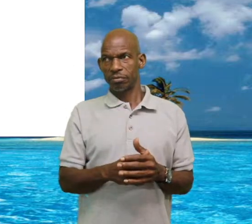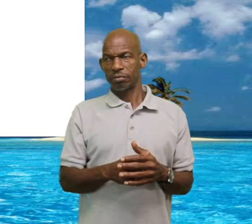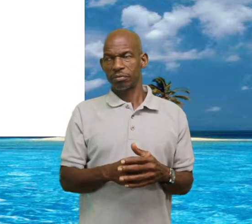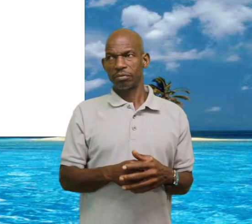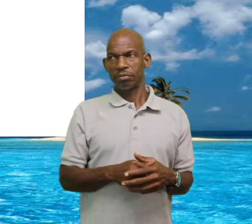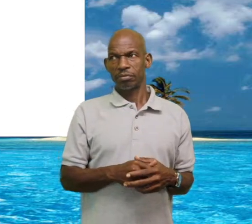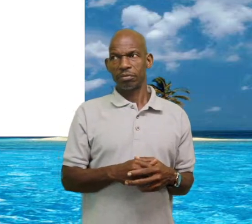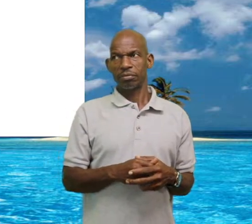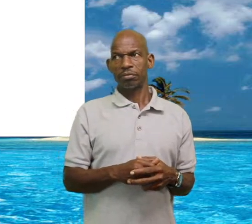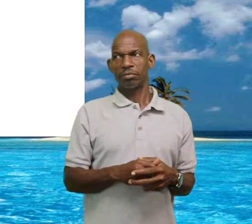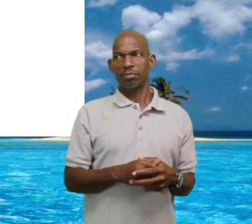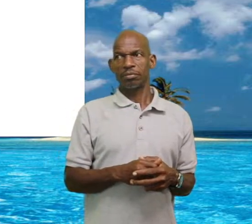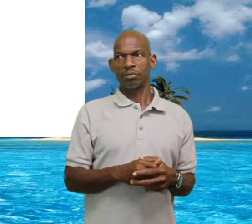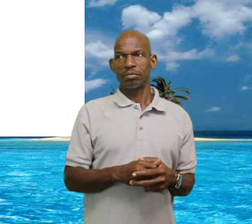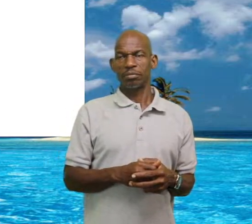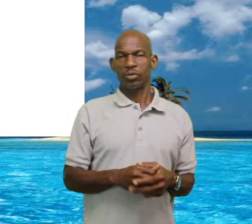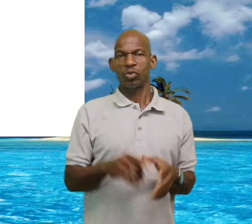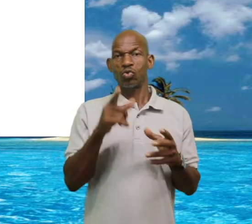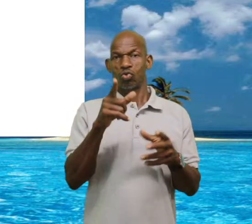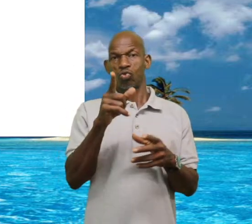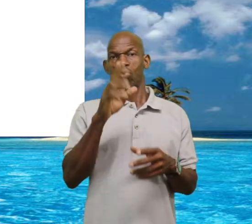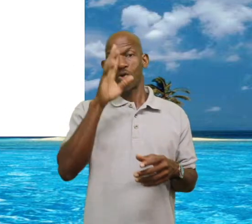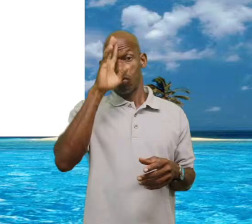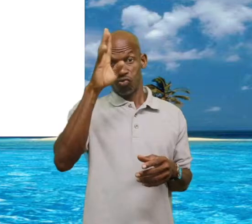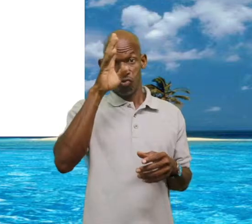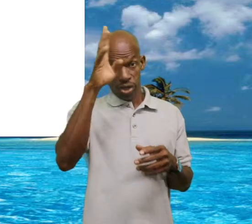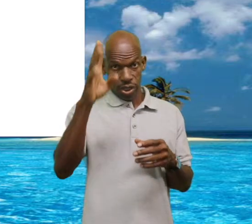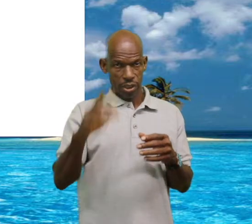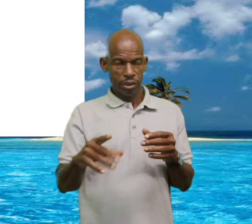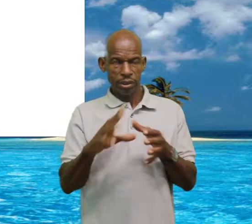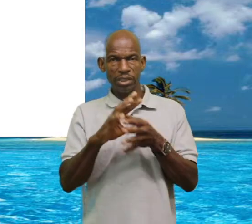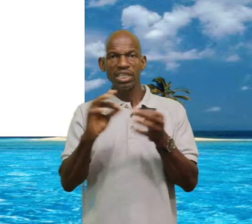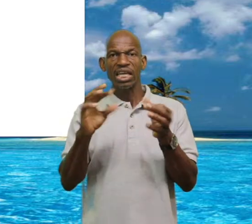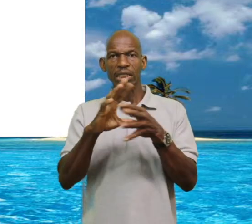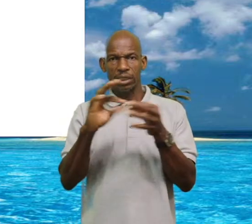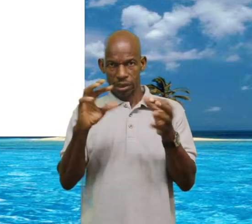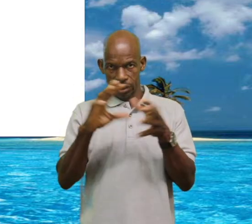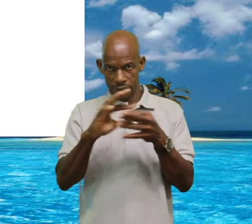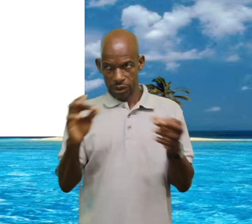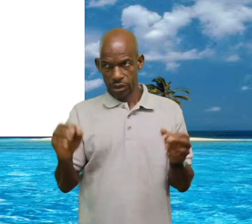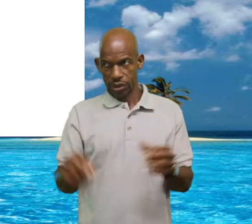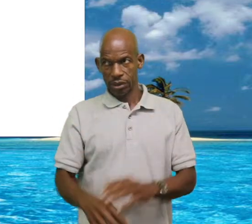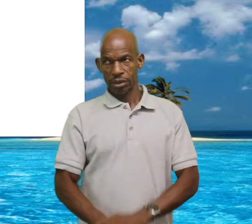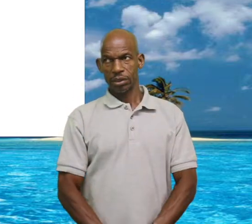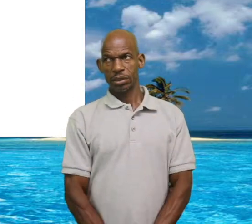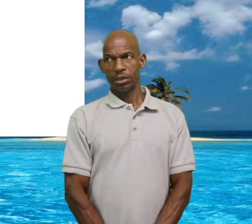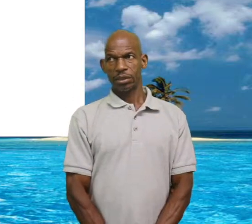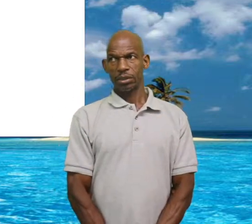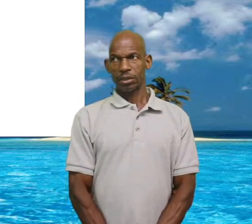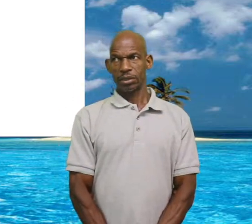So you're making sentences. So these are the, we go in with this. We're having adjectives.